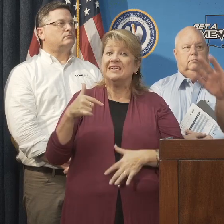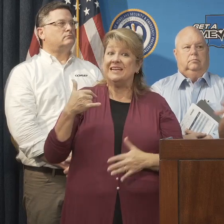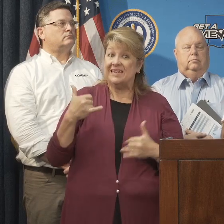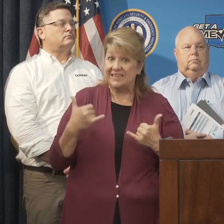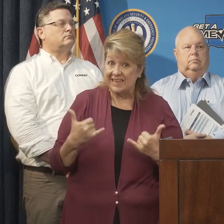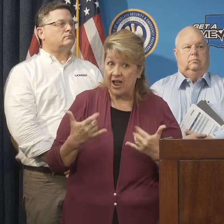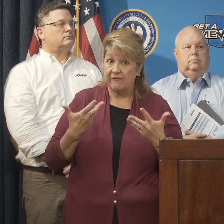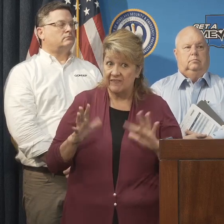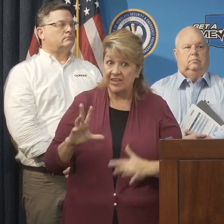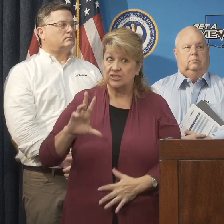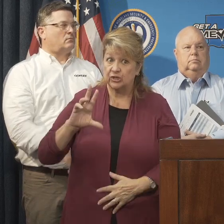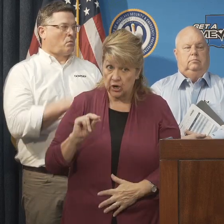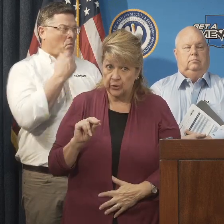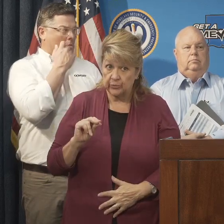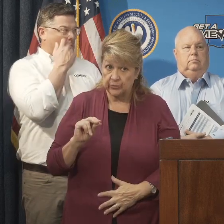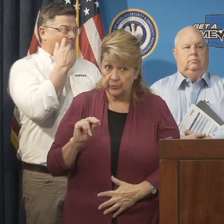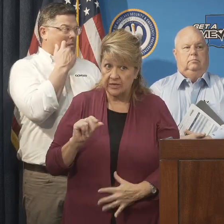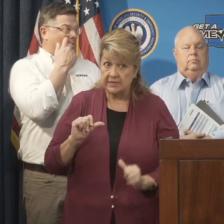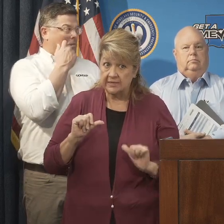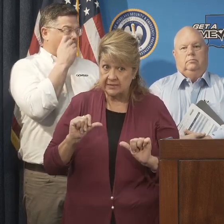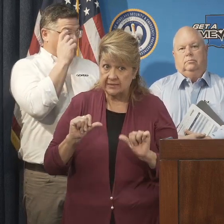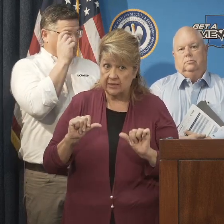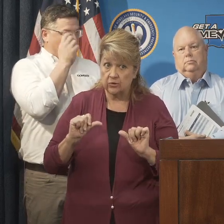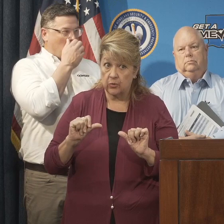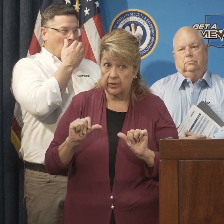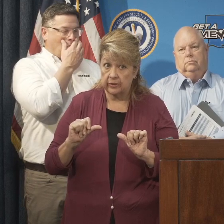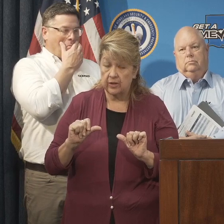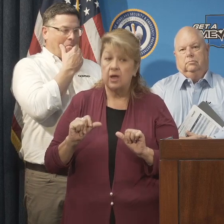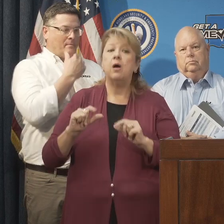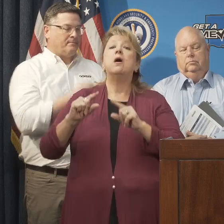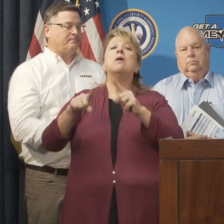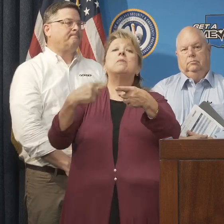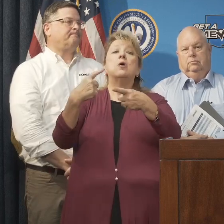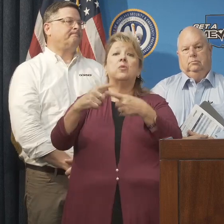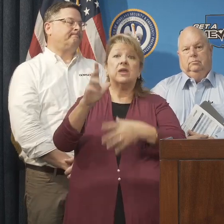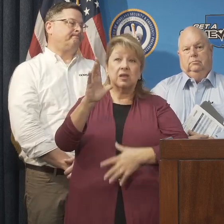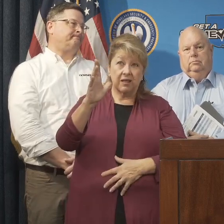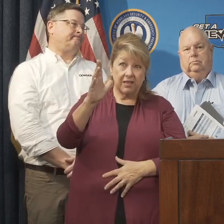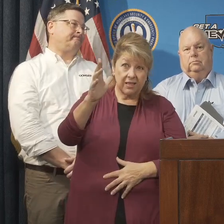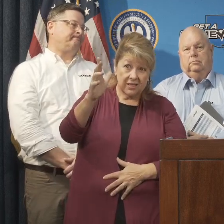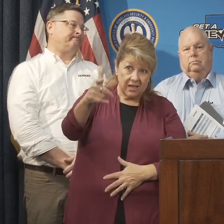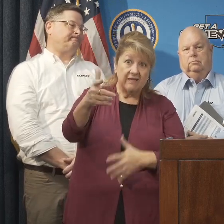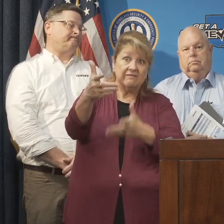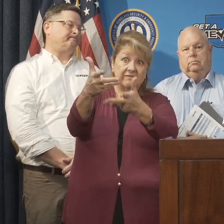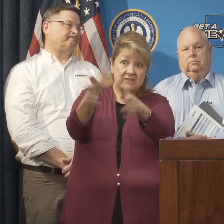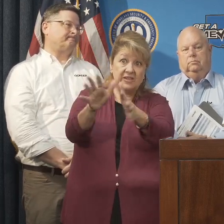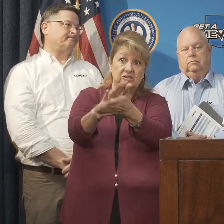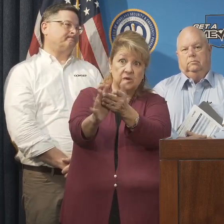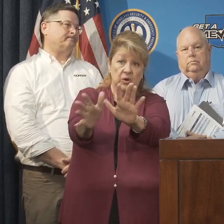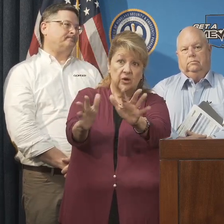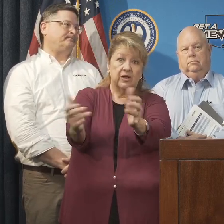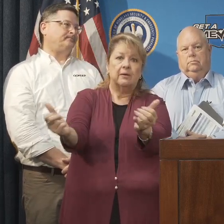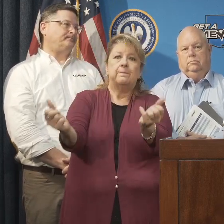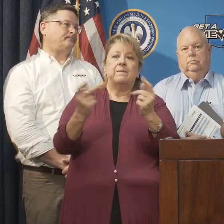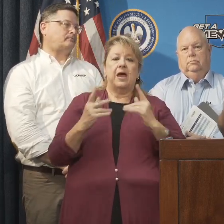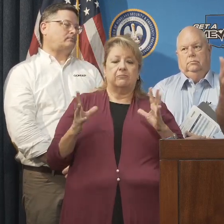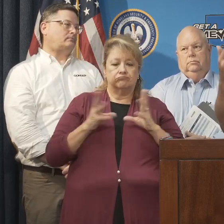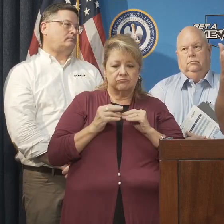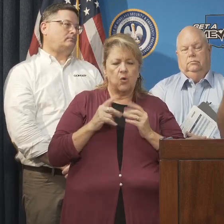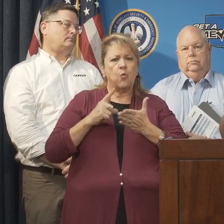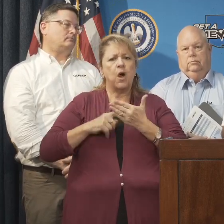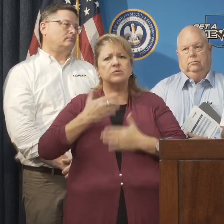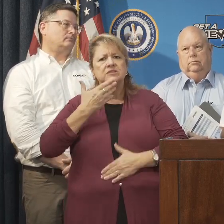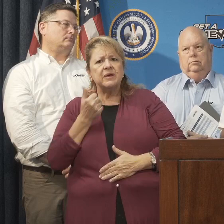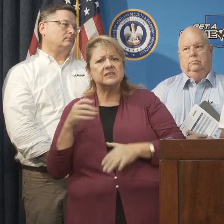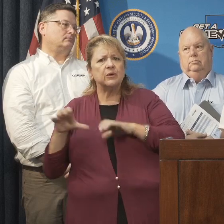when it is, and we will figure out what we did right, what we did wrong, how do you improve, what best practices are out there,